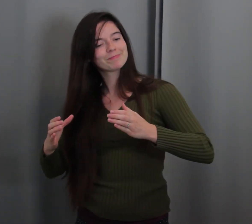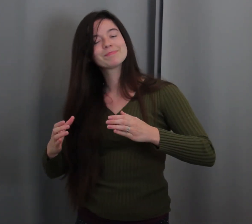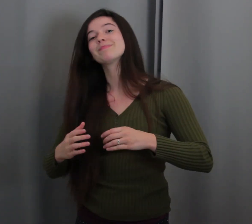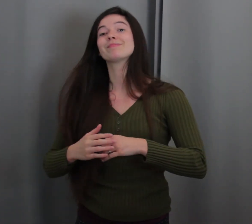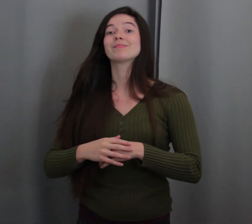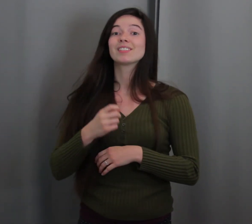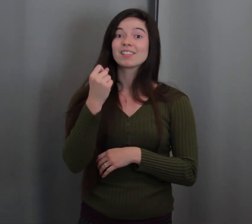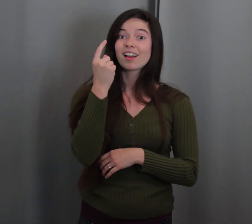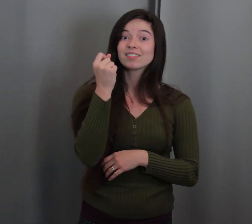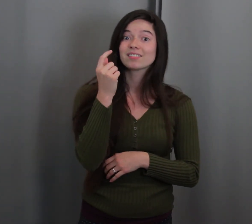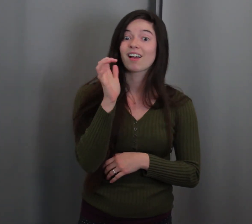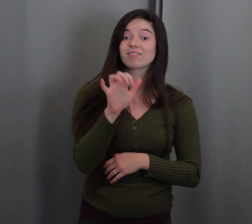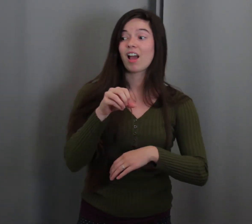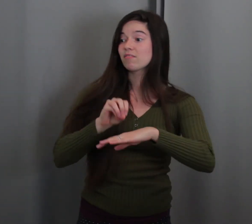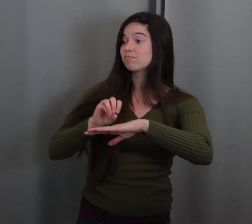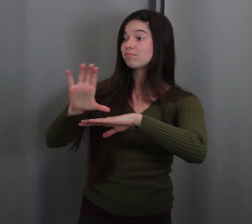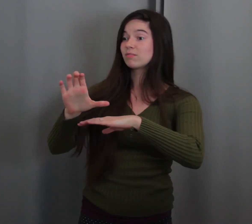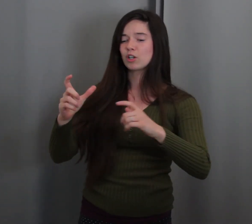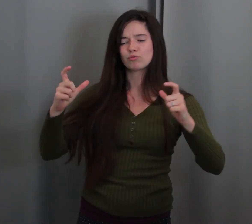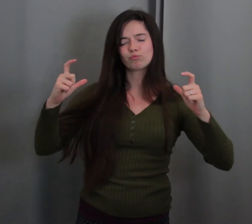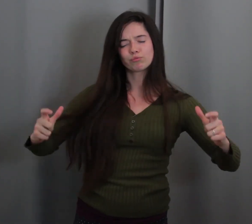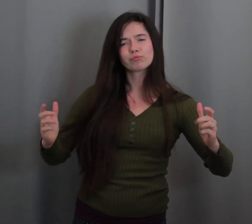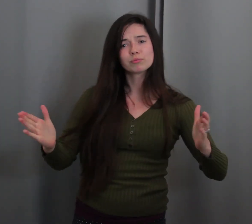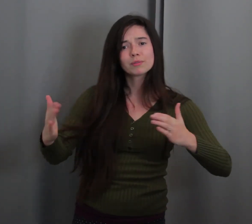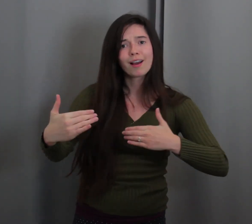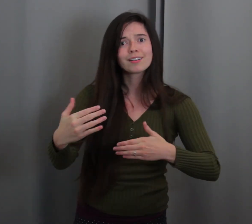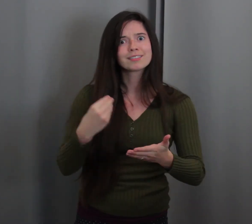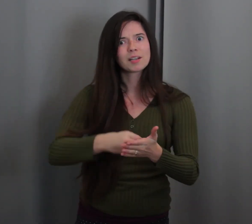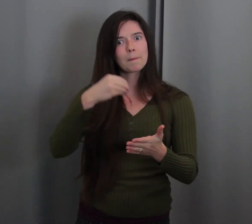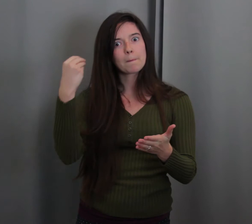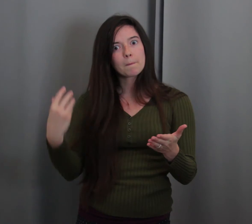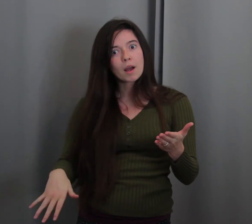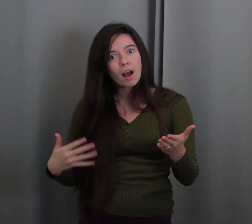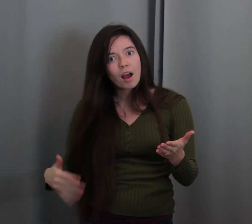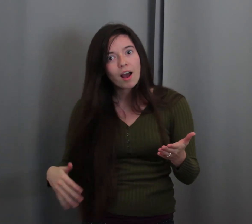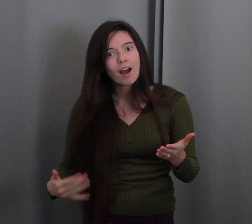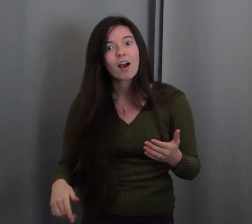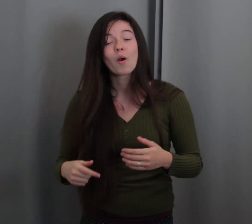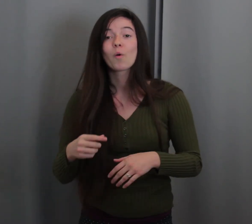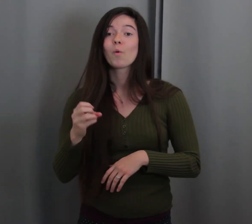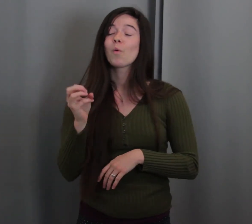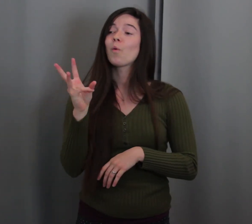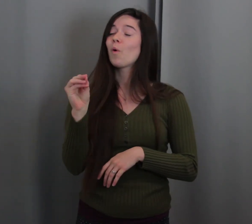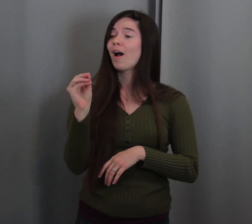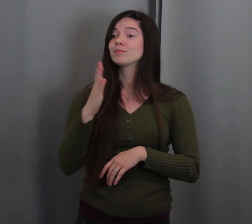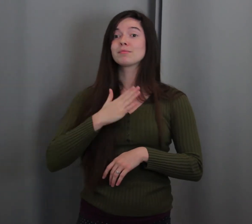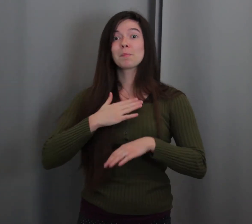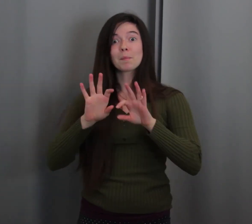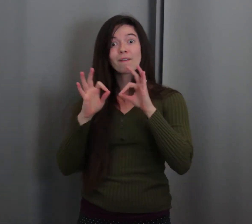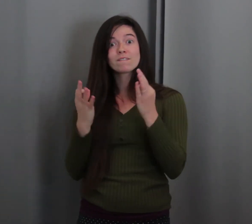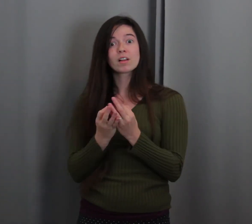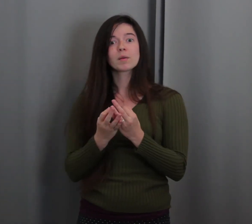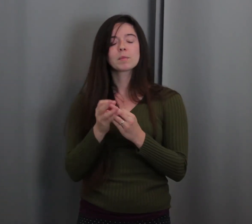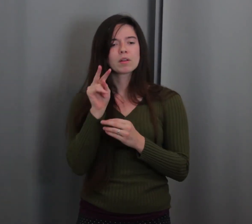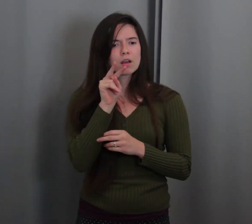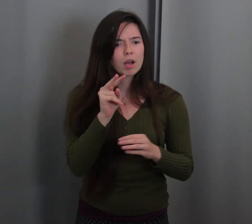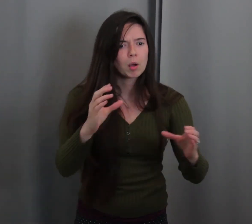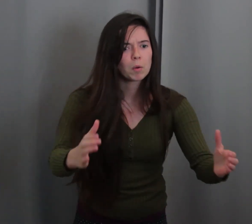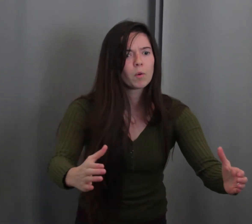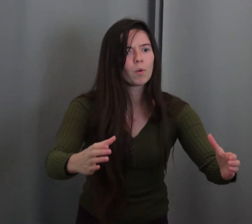When I received these little remembrances, I often thought